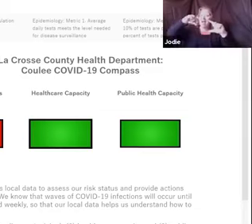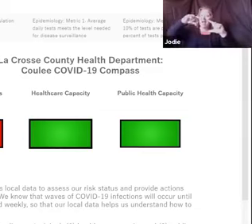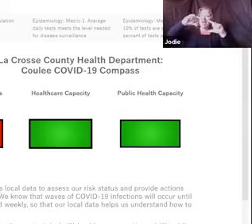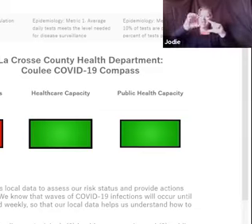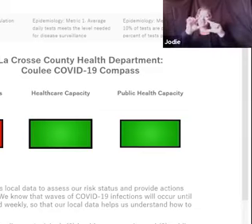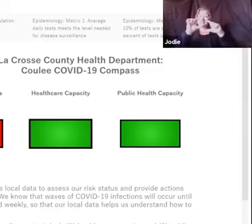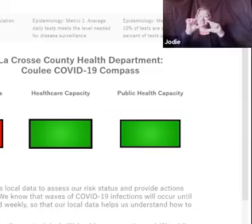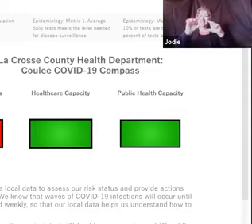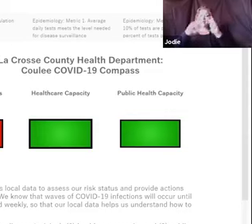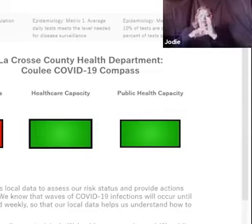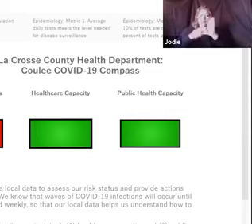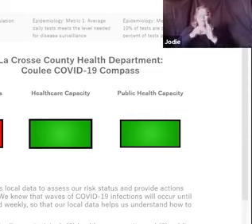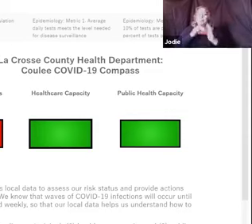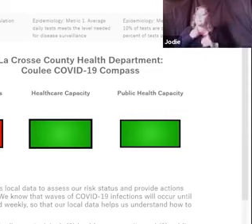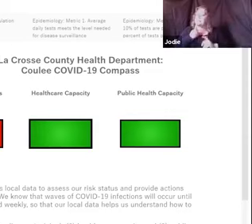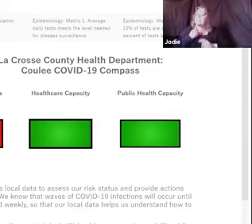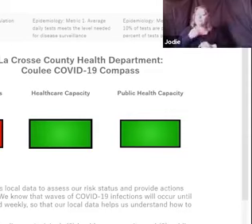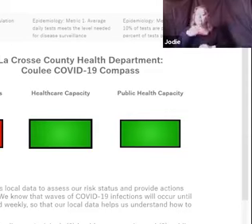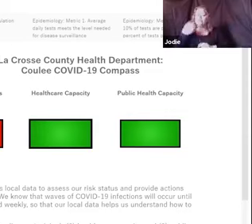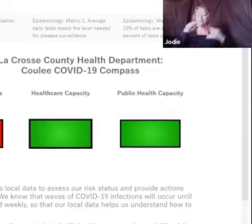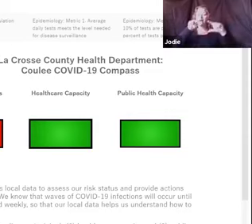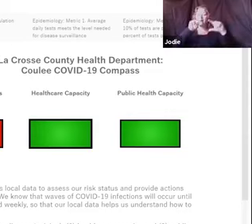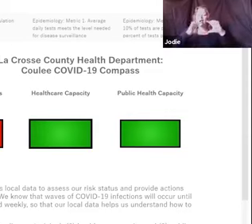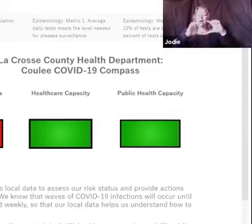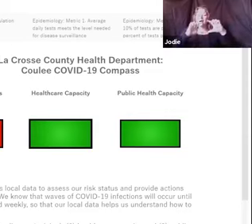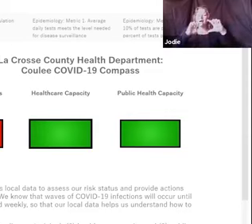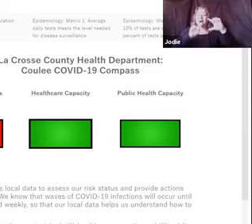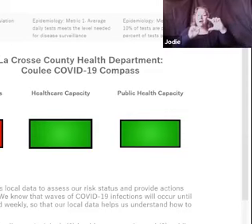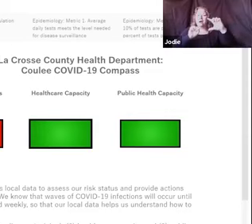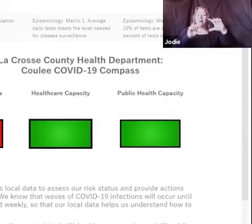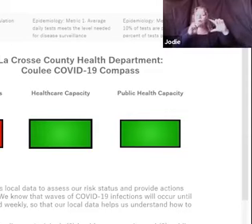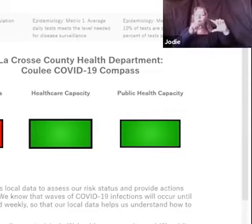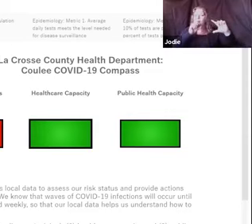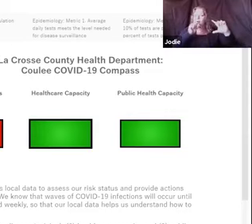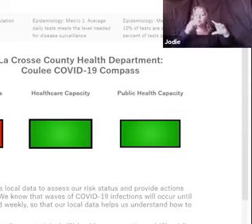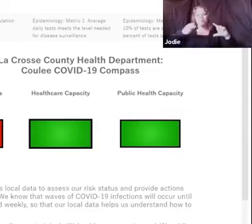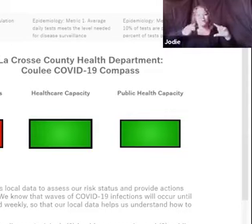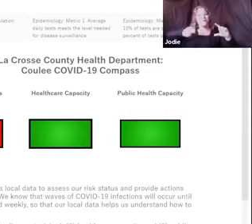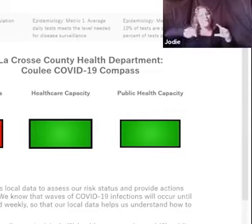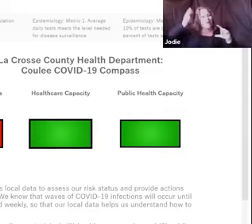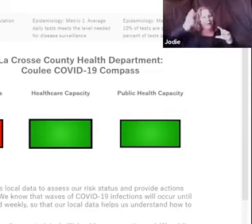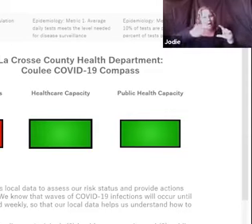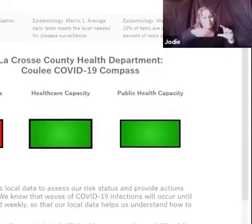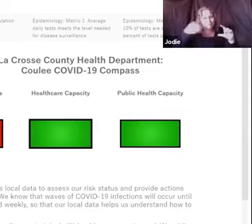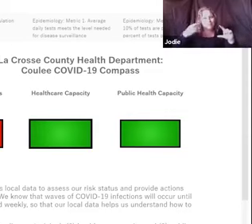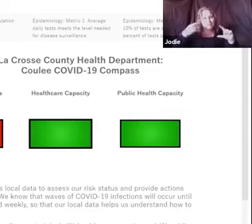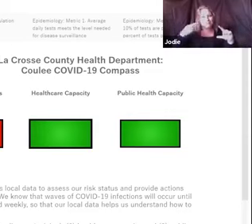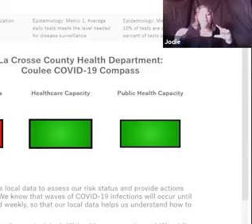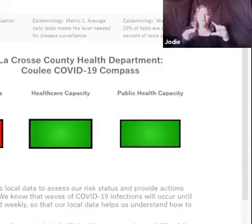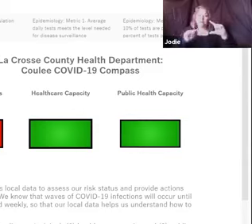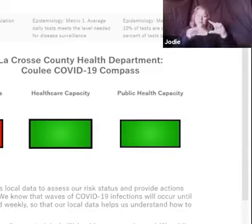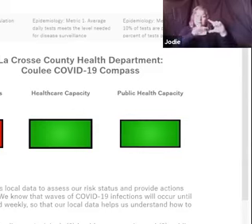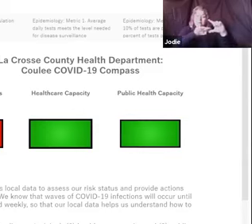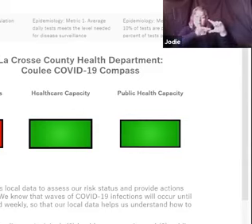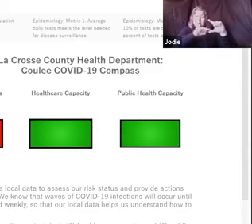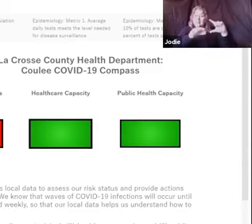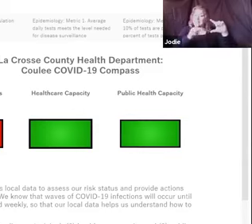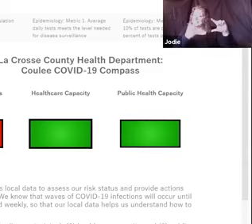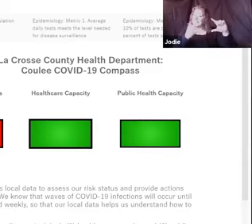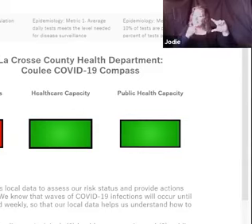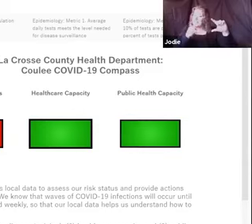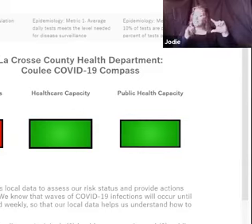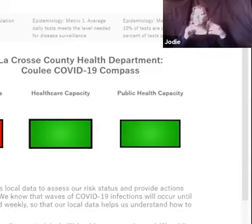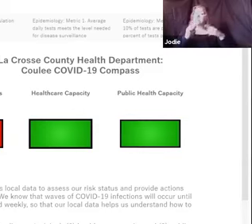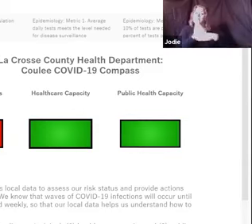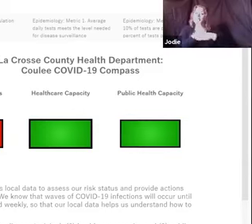indicates severe risk, orange indicates high risk, Yellow indicates moderate risk,